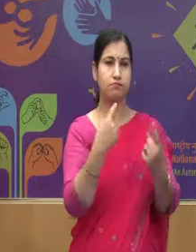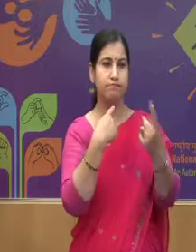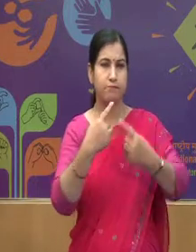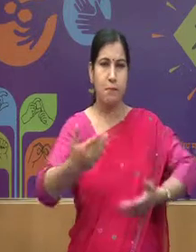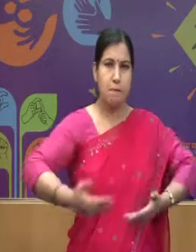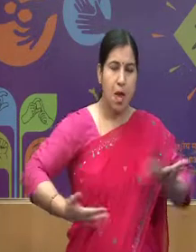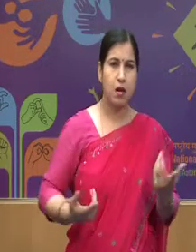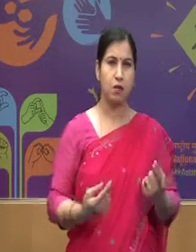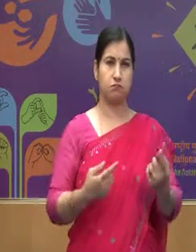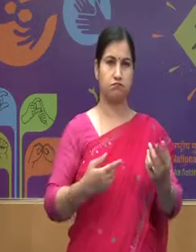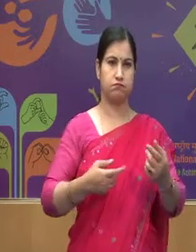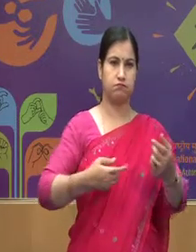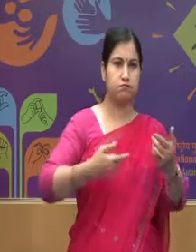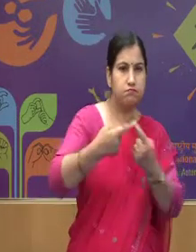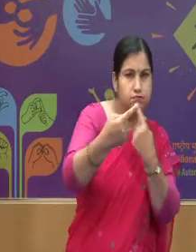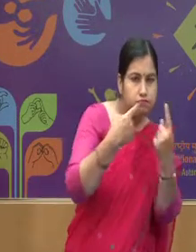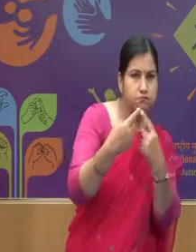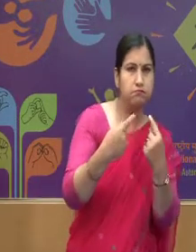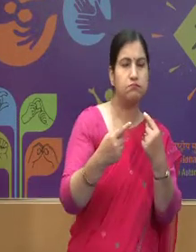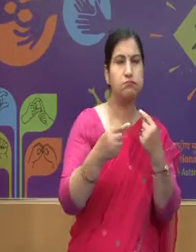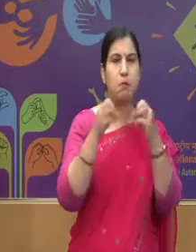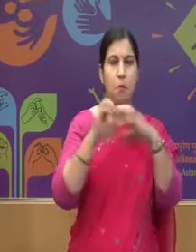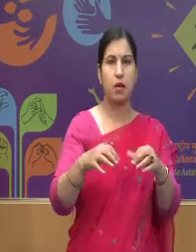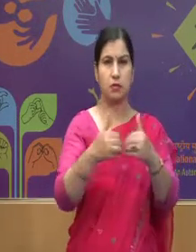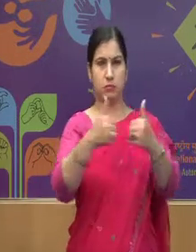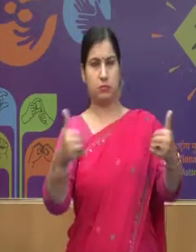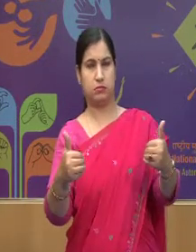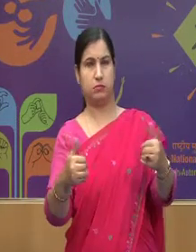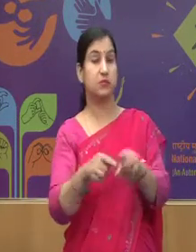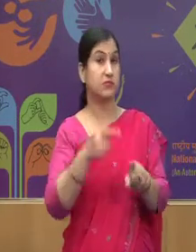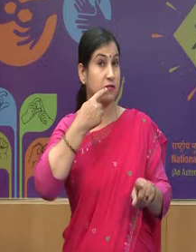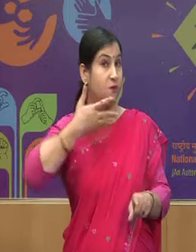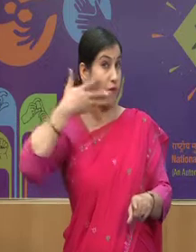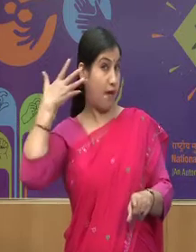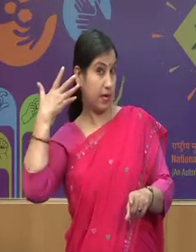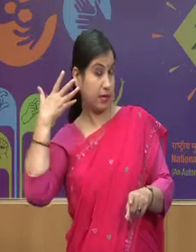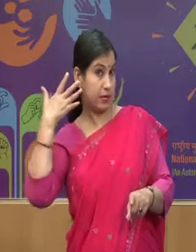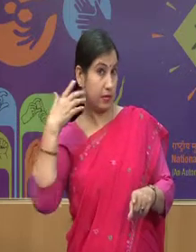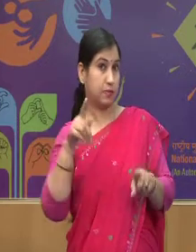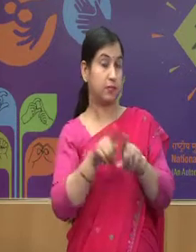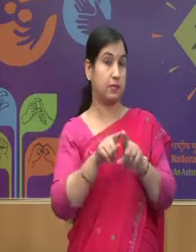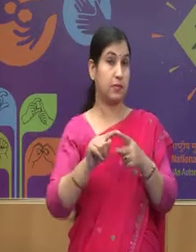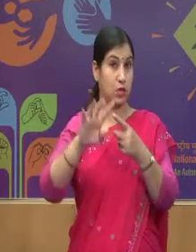treatment against the native people by the white Europeans.